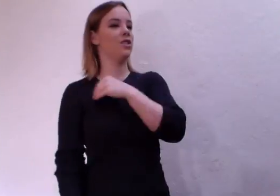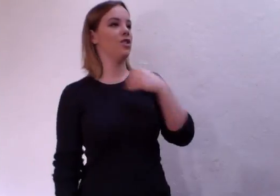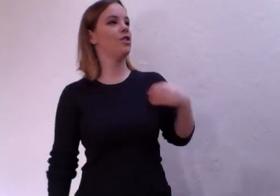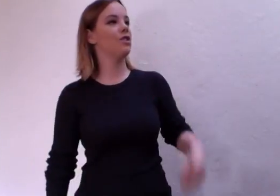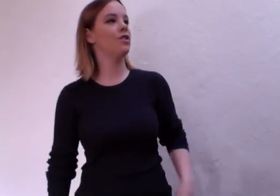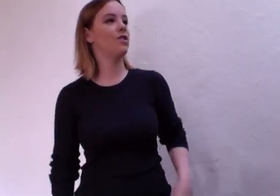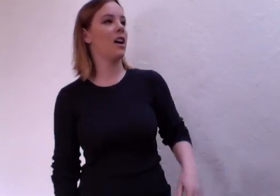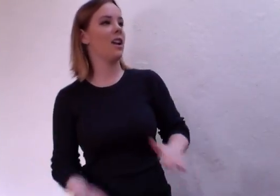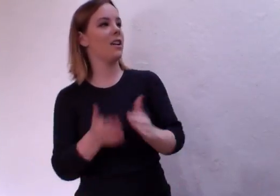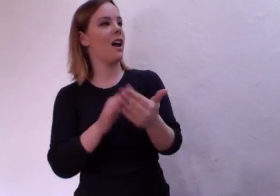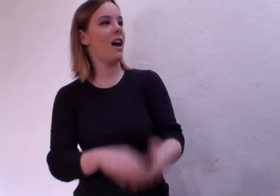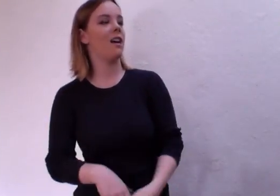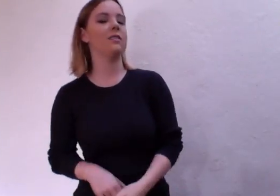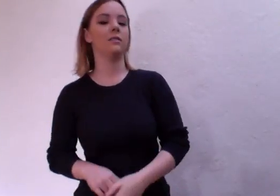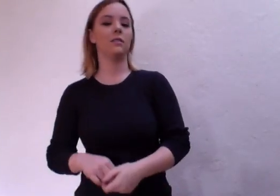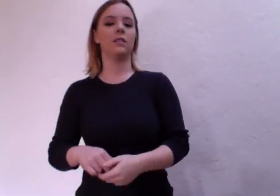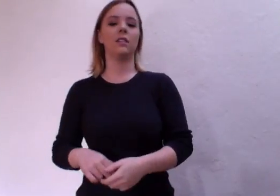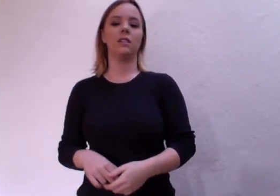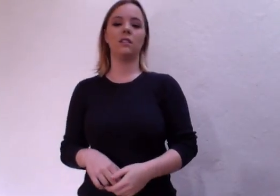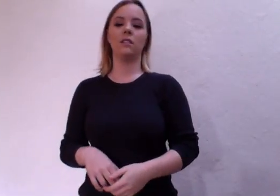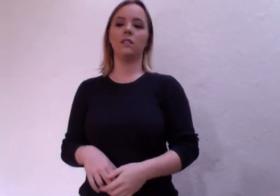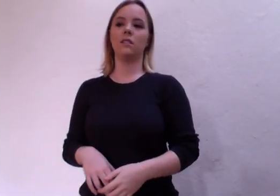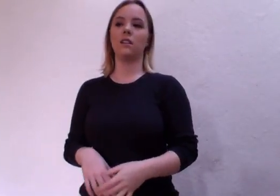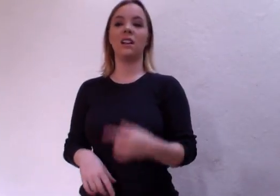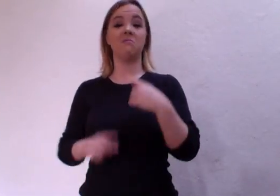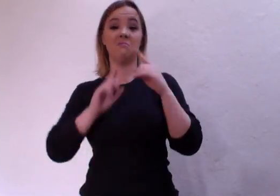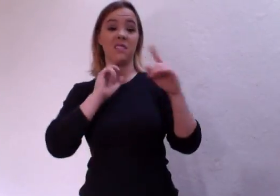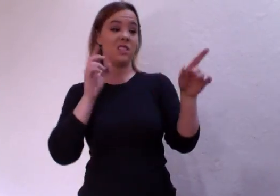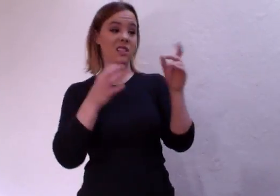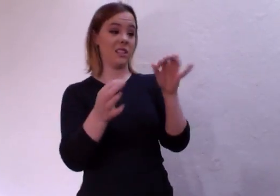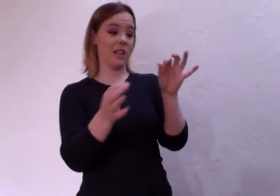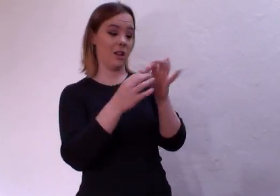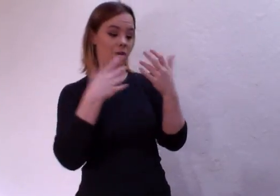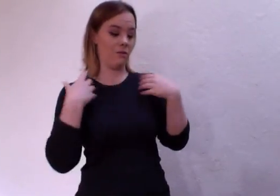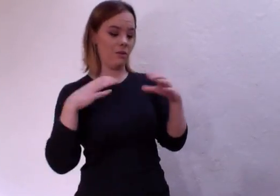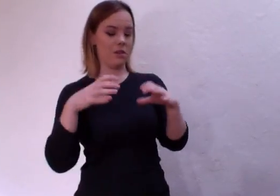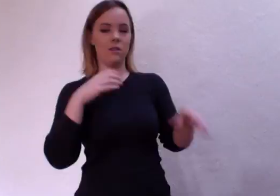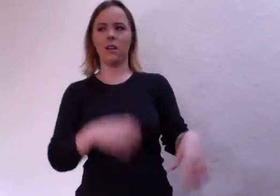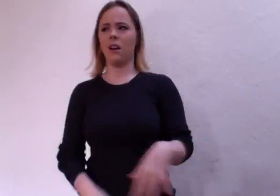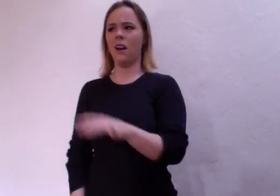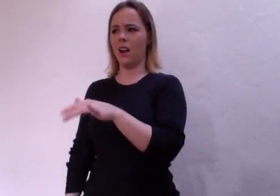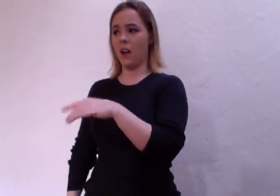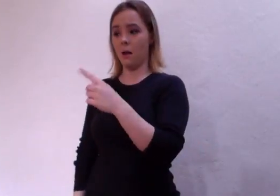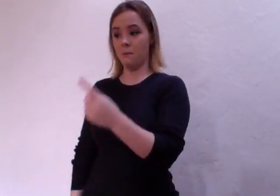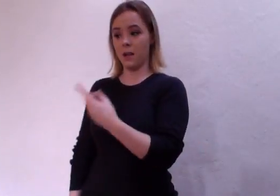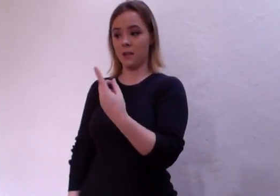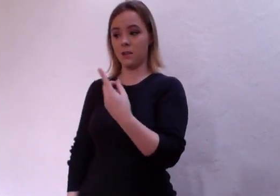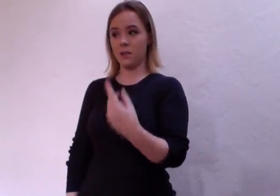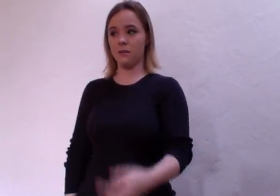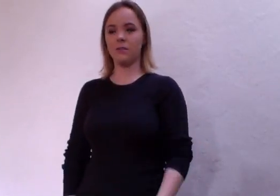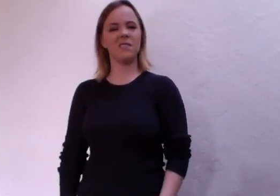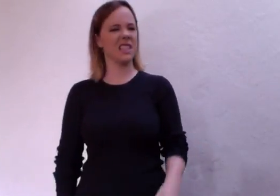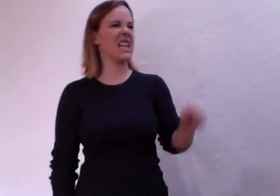Exactly what I was doing. And they're like, "By yourself?" And I was like, "Yeah, but I got it." And they're like, "All right, good luck." And I was like, "Thank you, officer."